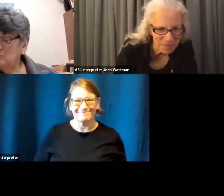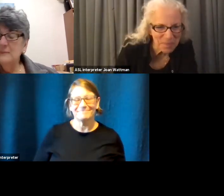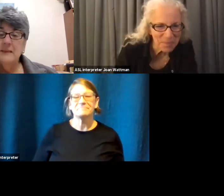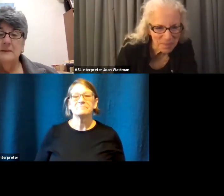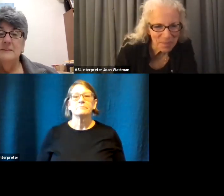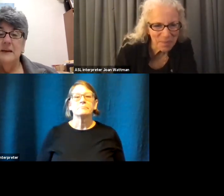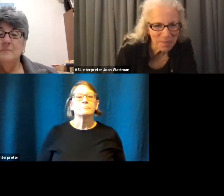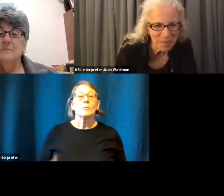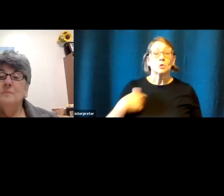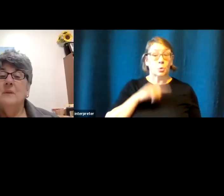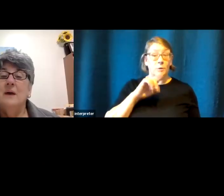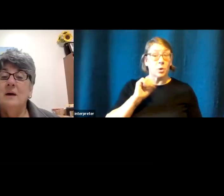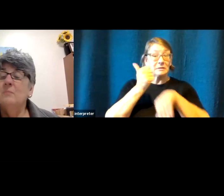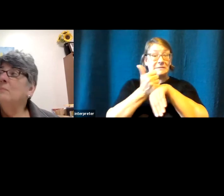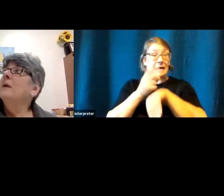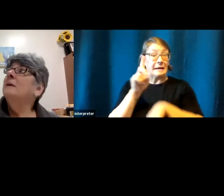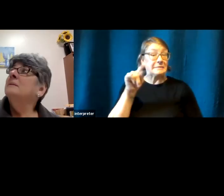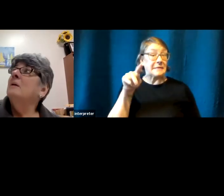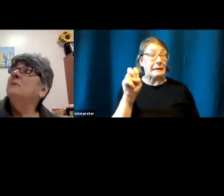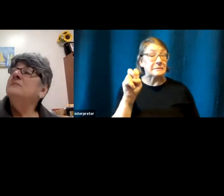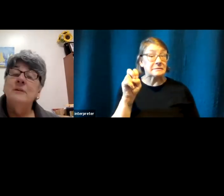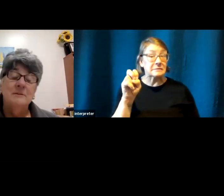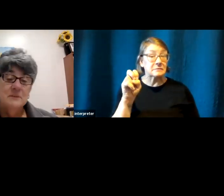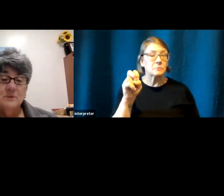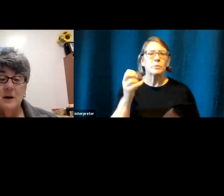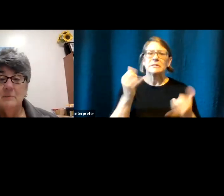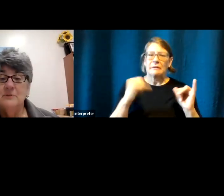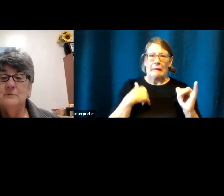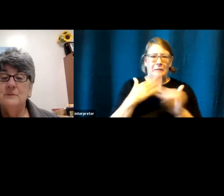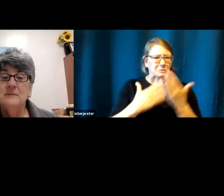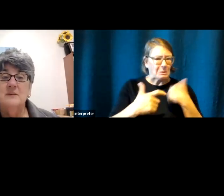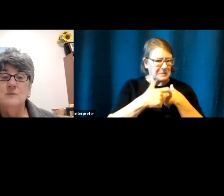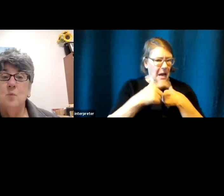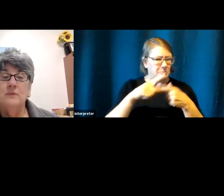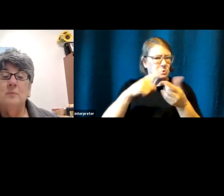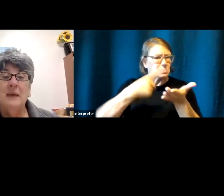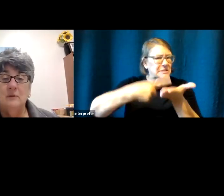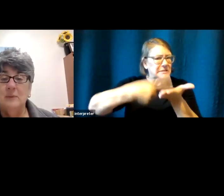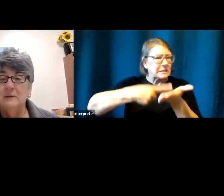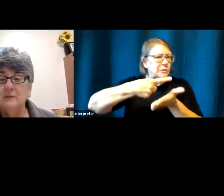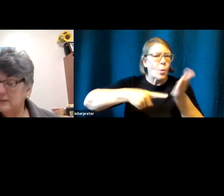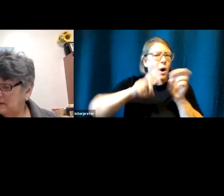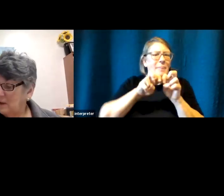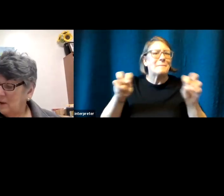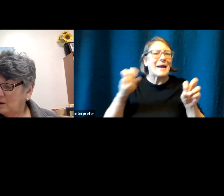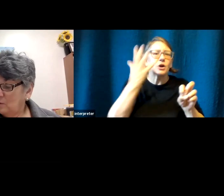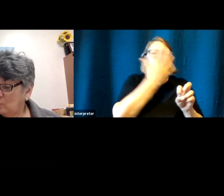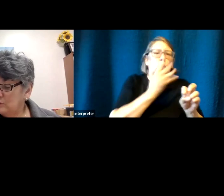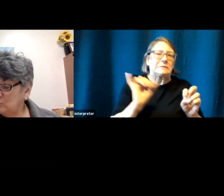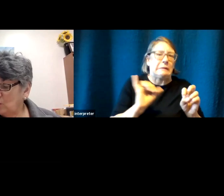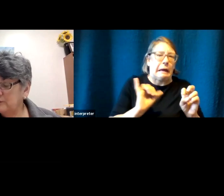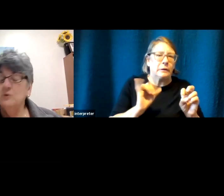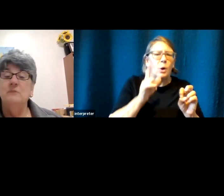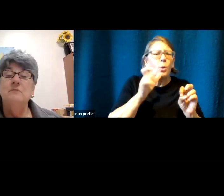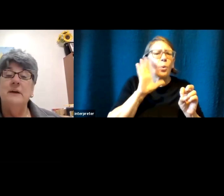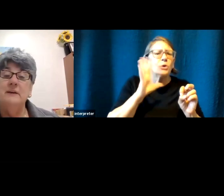So we will set a date, and we still have some time to discuss what the panel might look like. Who would